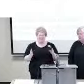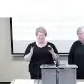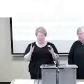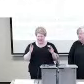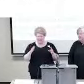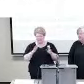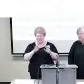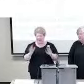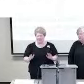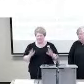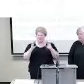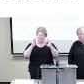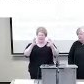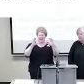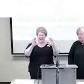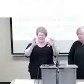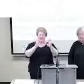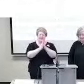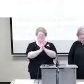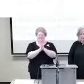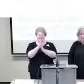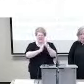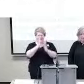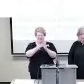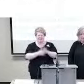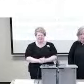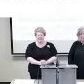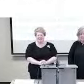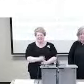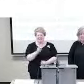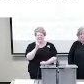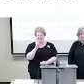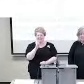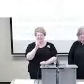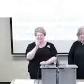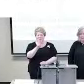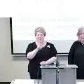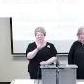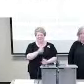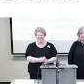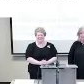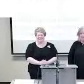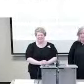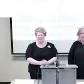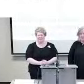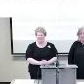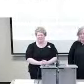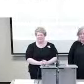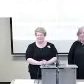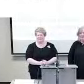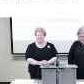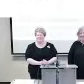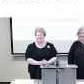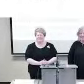paper um calendar that we have just to guide us i think that is a two ways to help us be